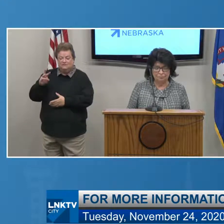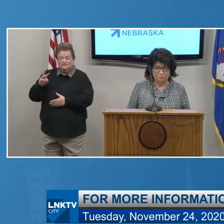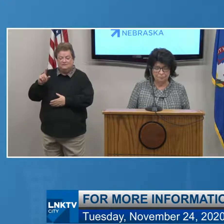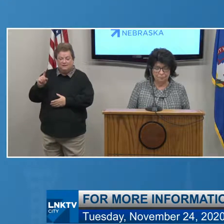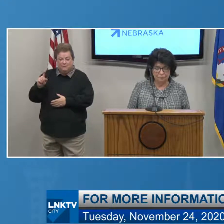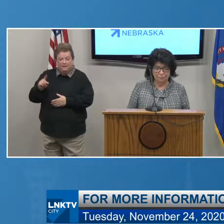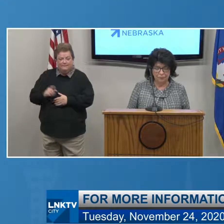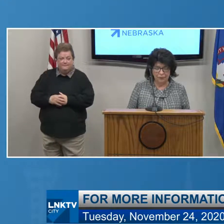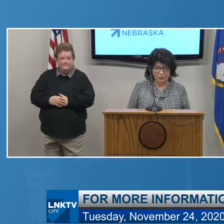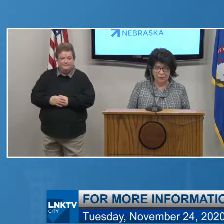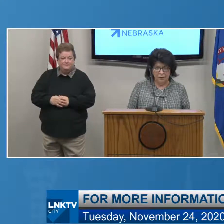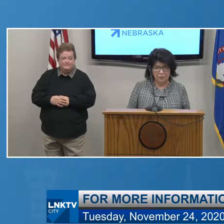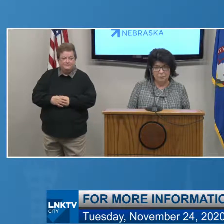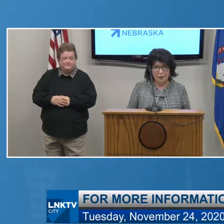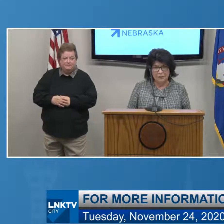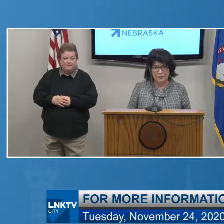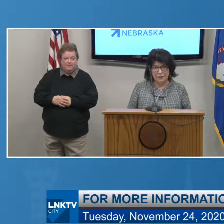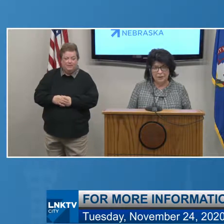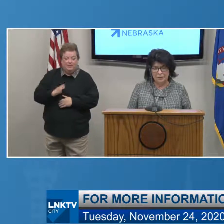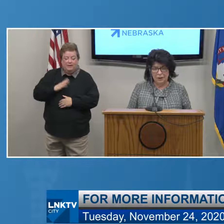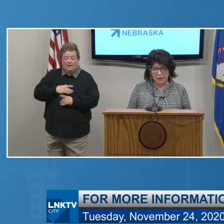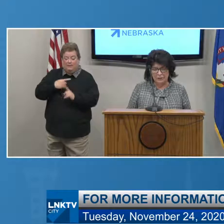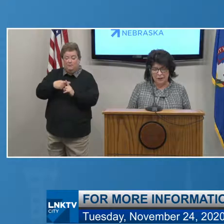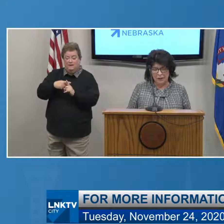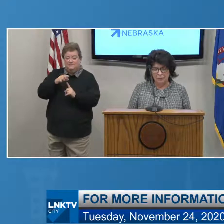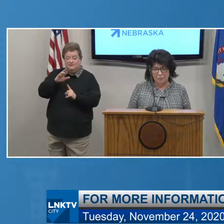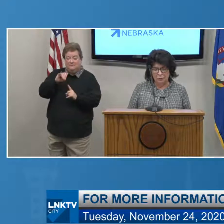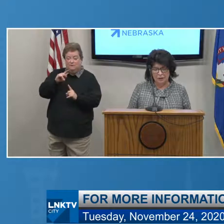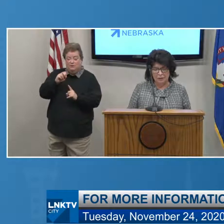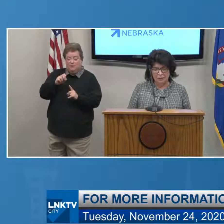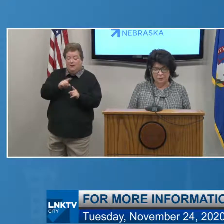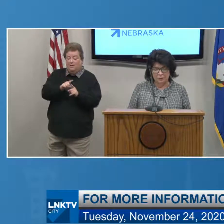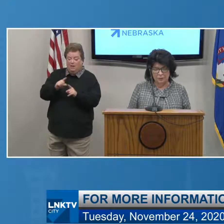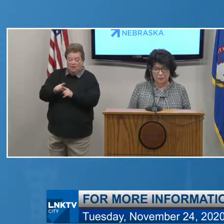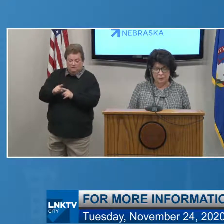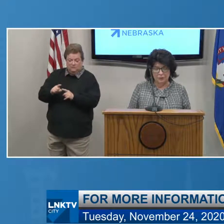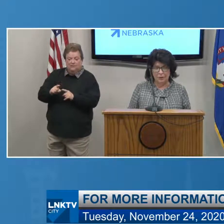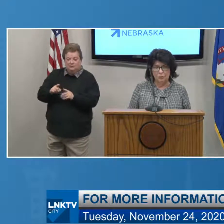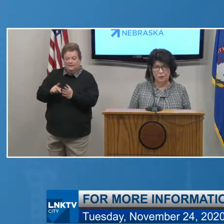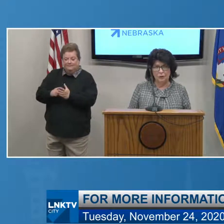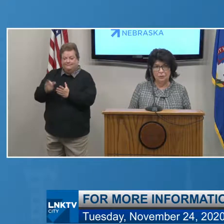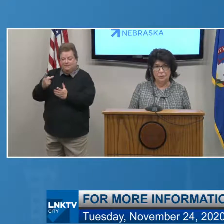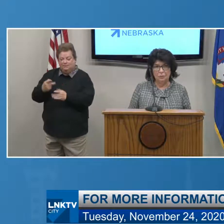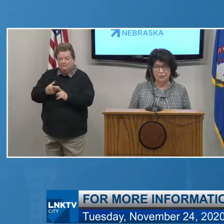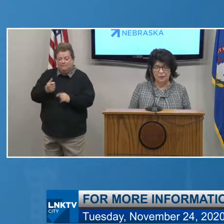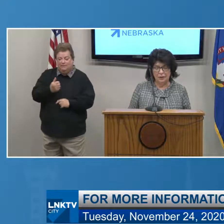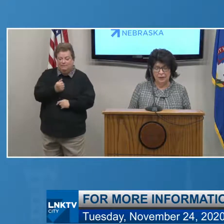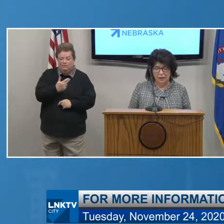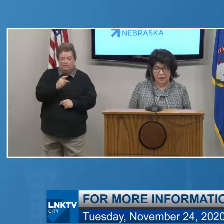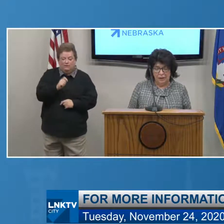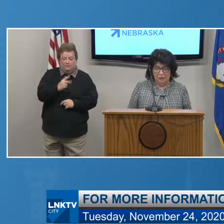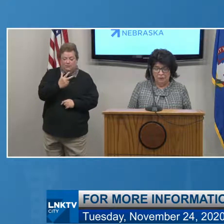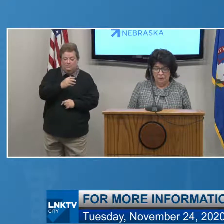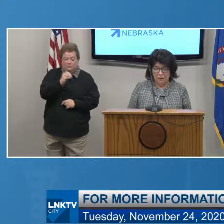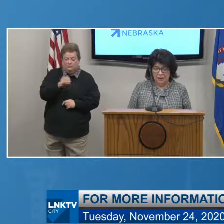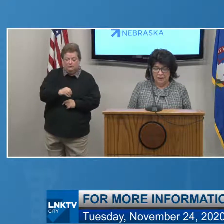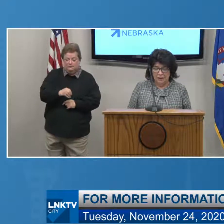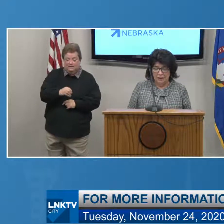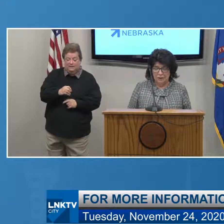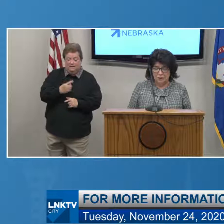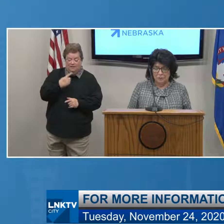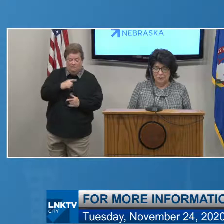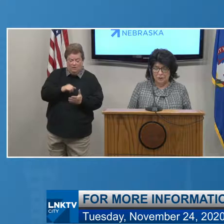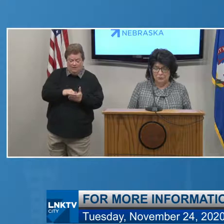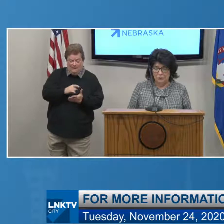15,061. Our positivity rate has also more than doubled from 13.3% for the week